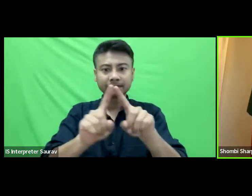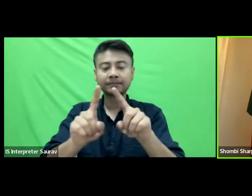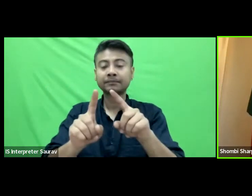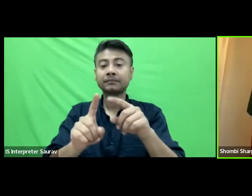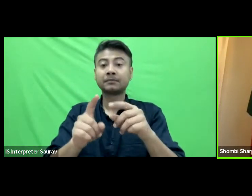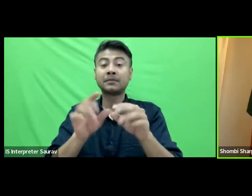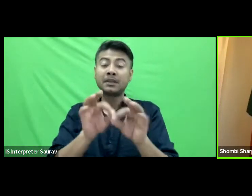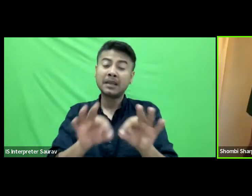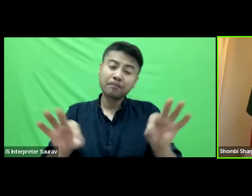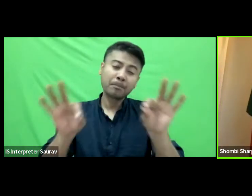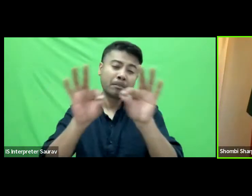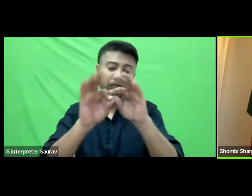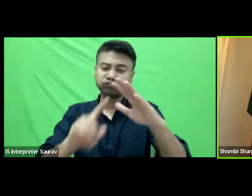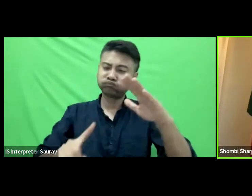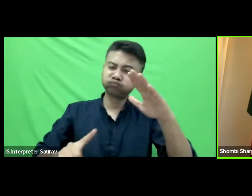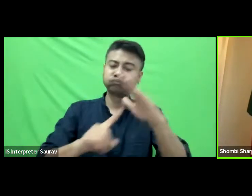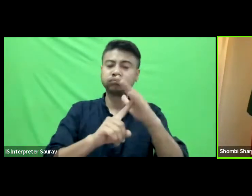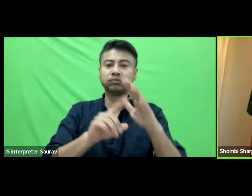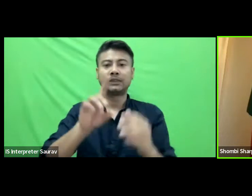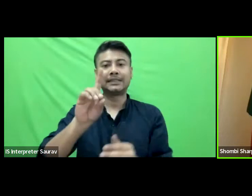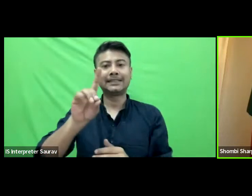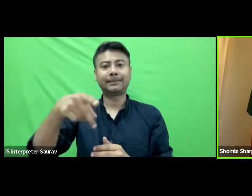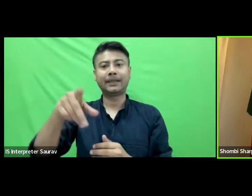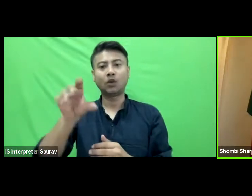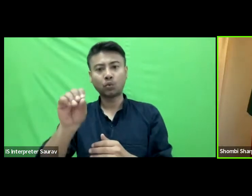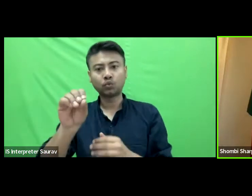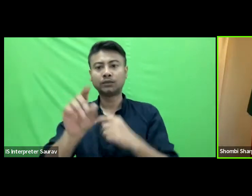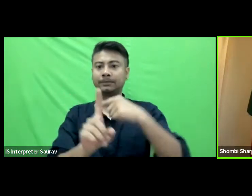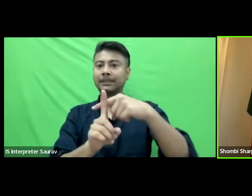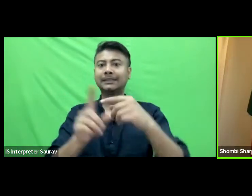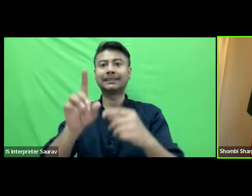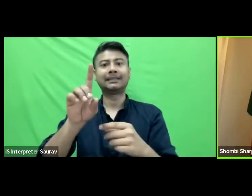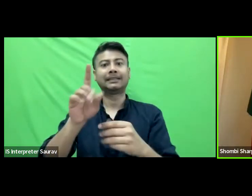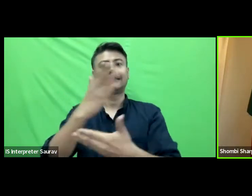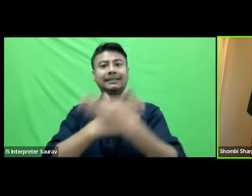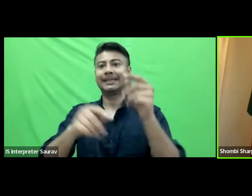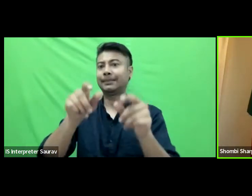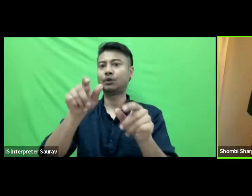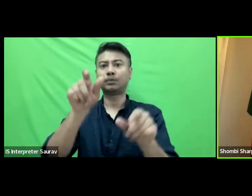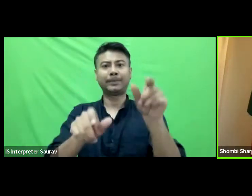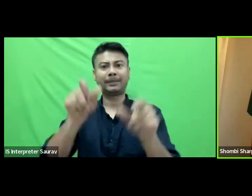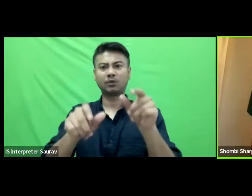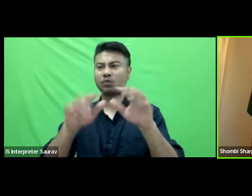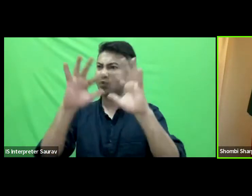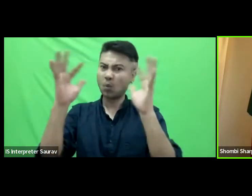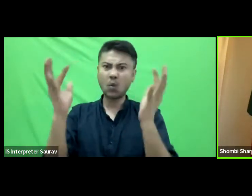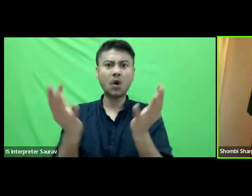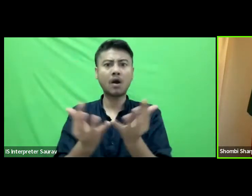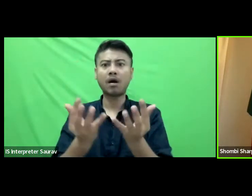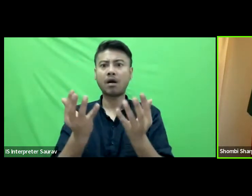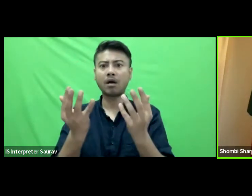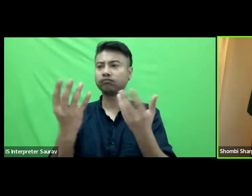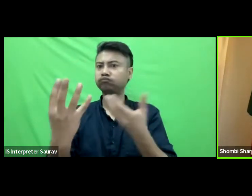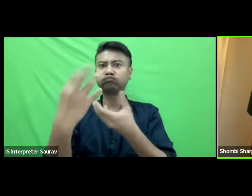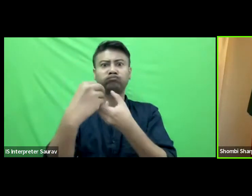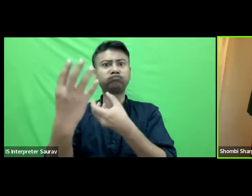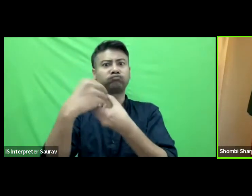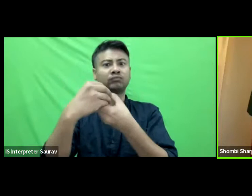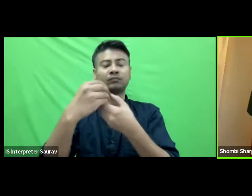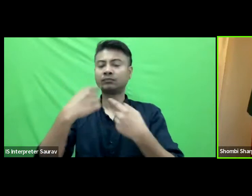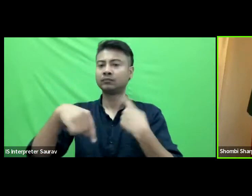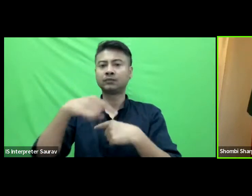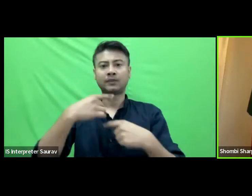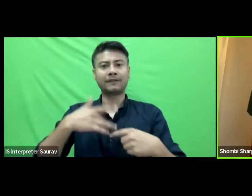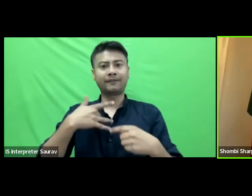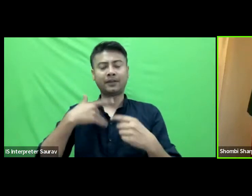with disabilities and persons with disabilities themselves who have joined us from around the world. It's really a great honor and pleasure